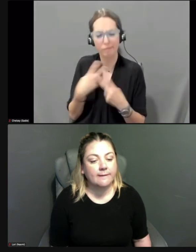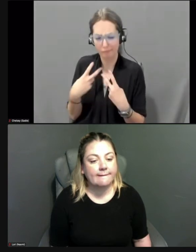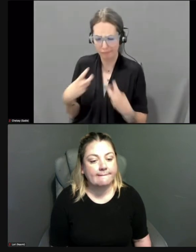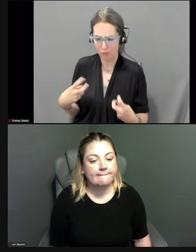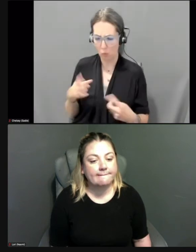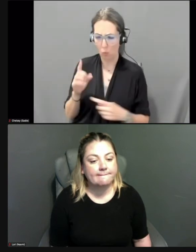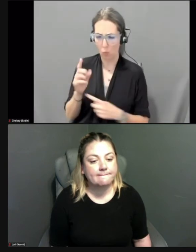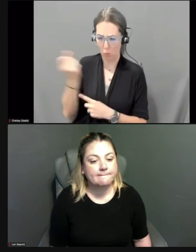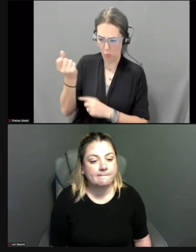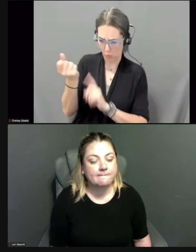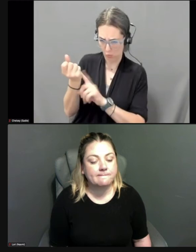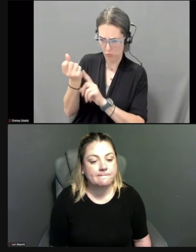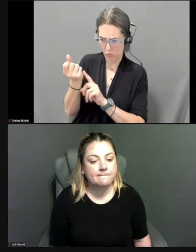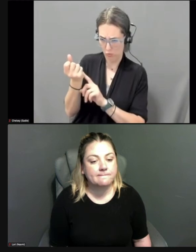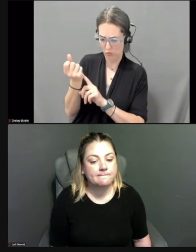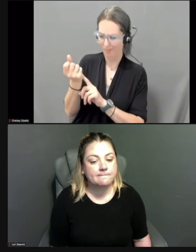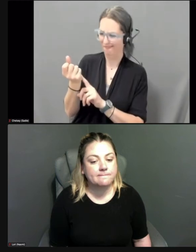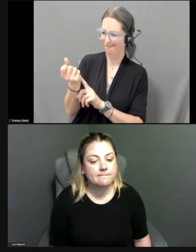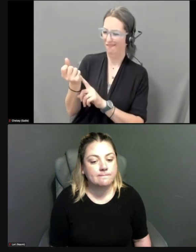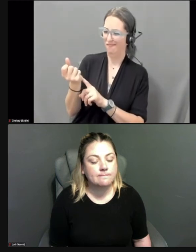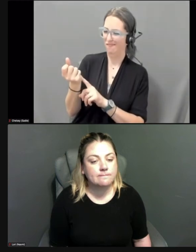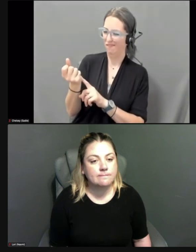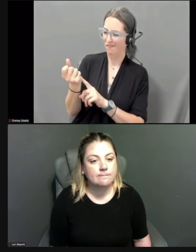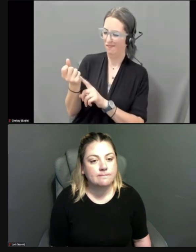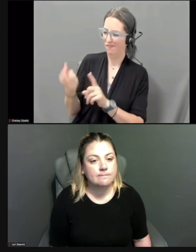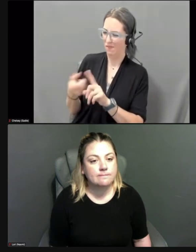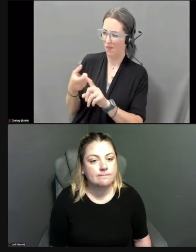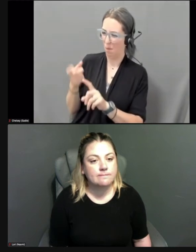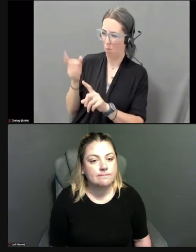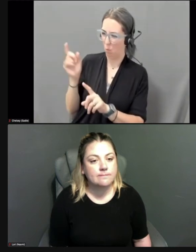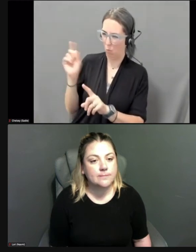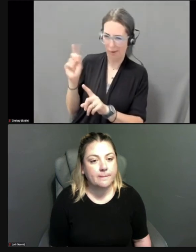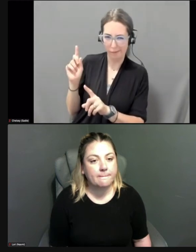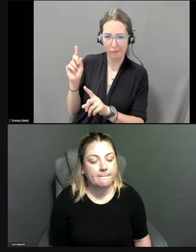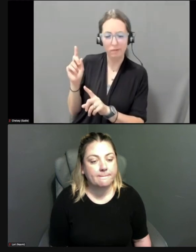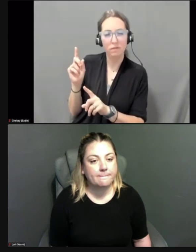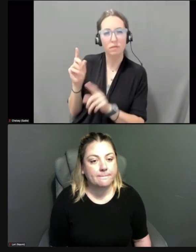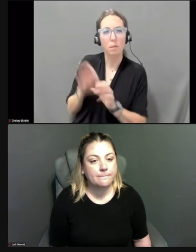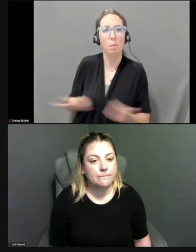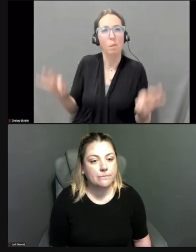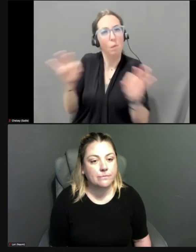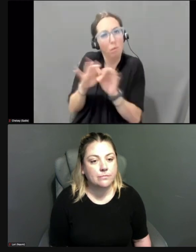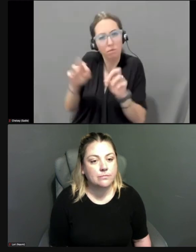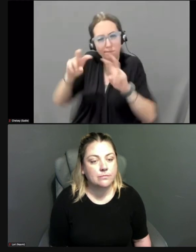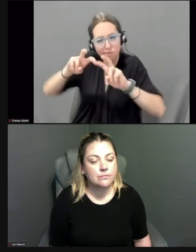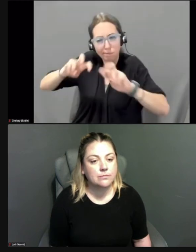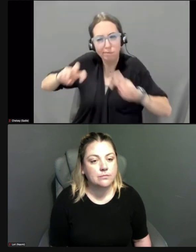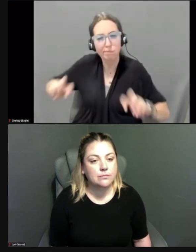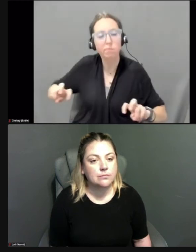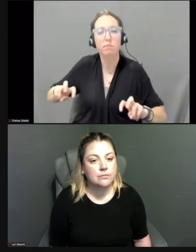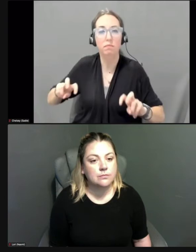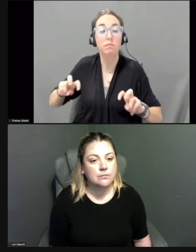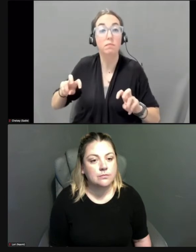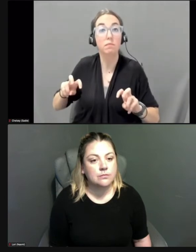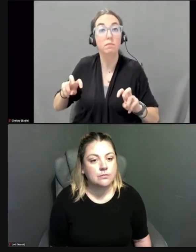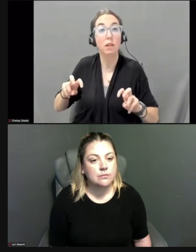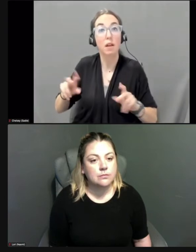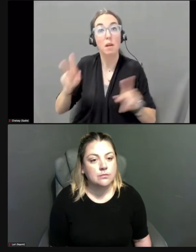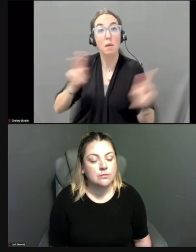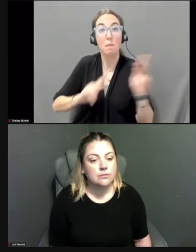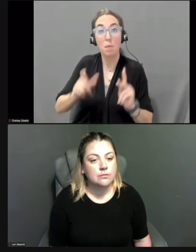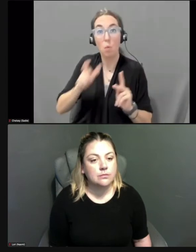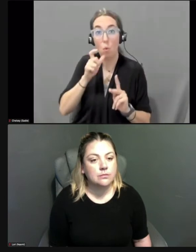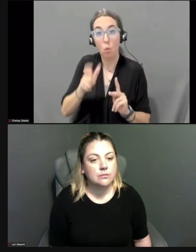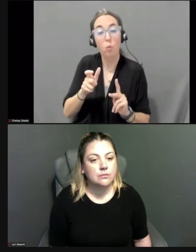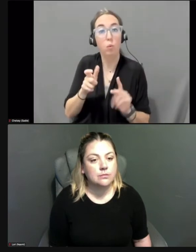Like where did this start? And I think that's really important for consumers of media to know, to